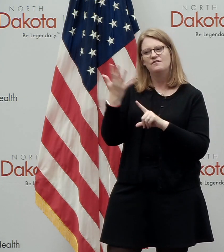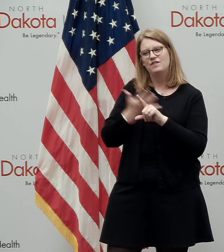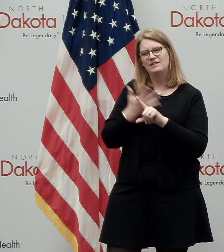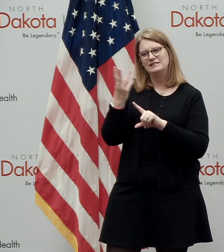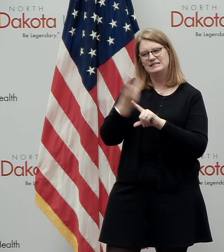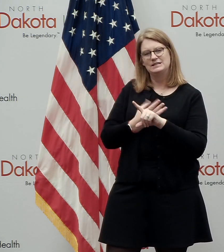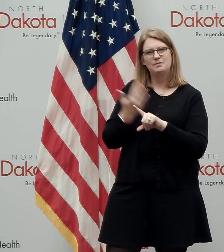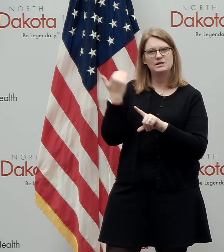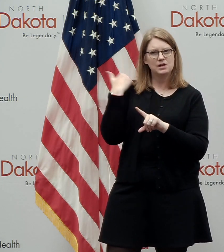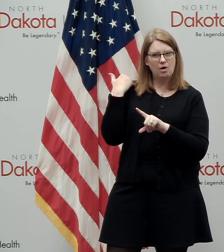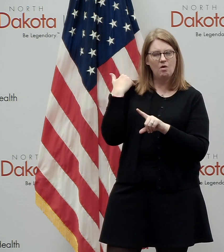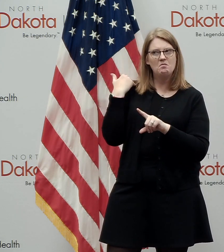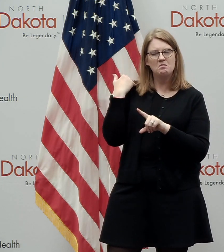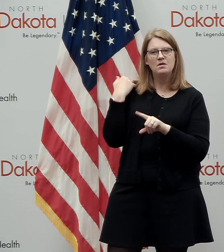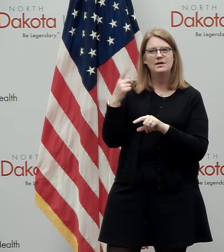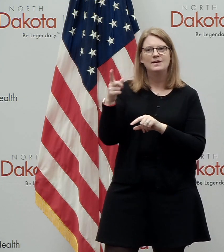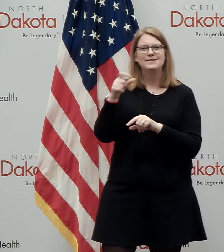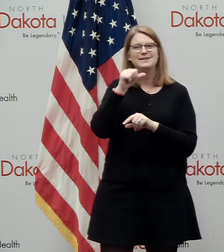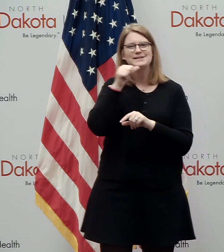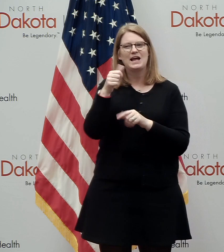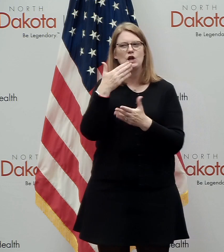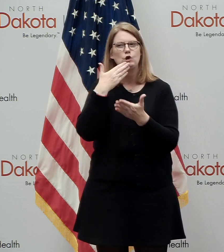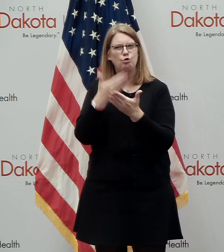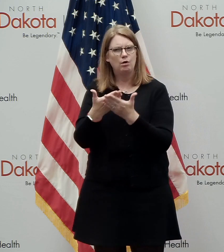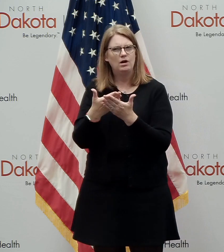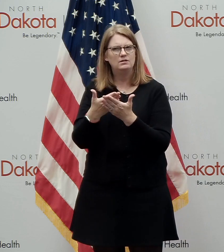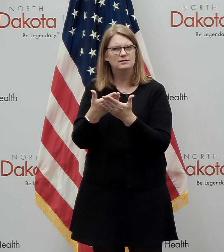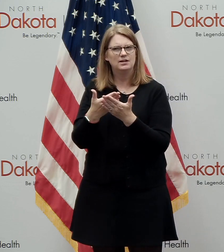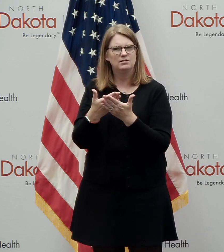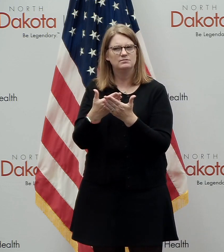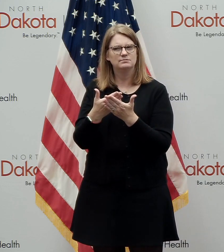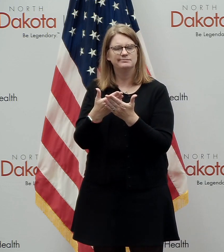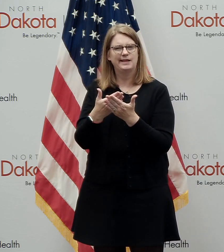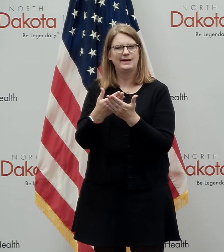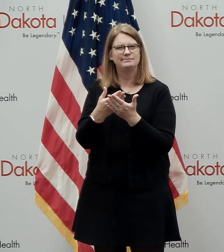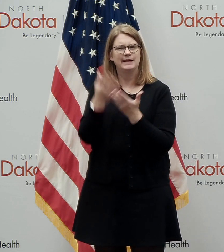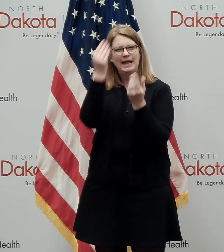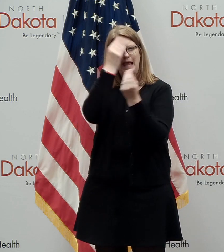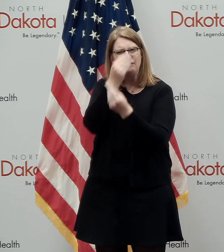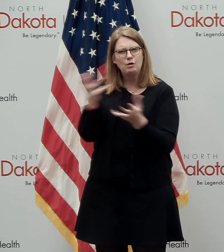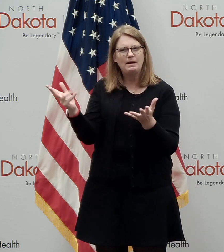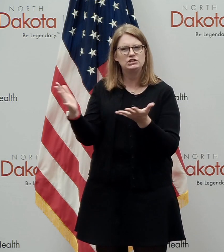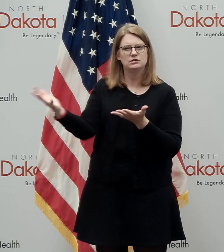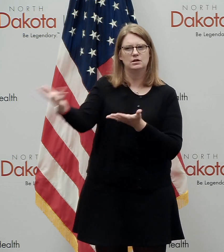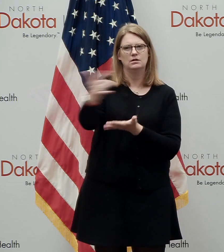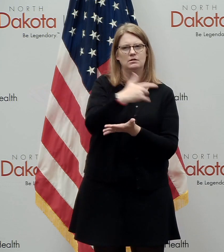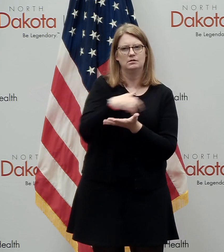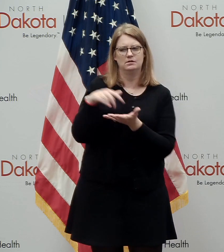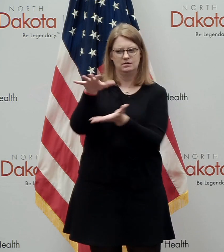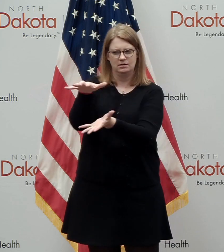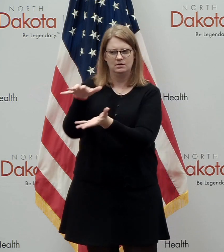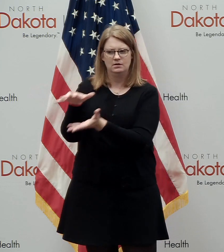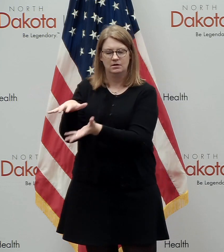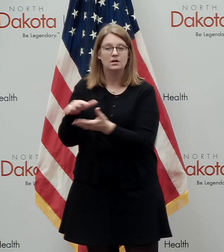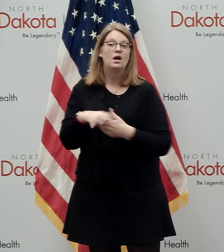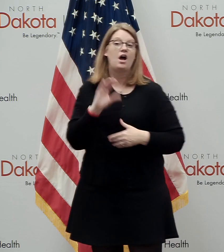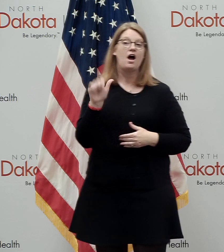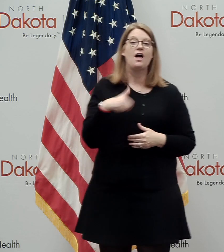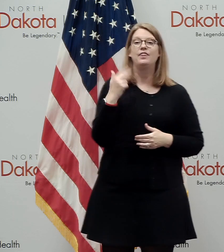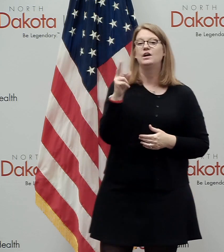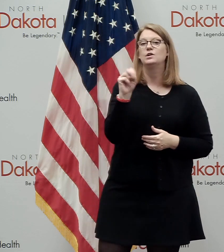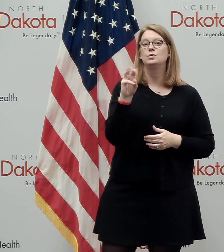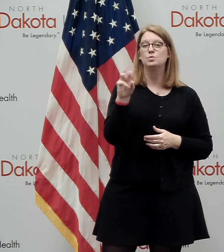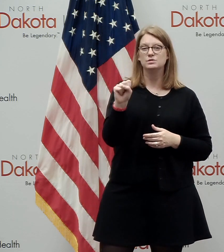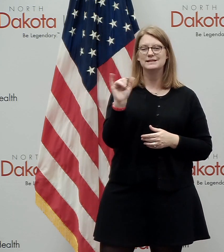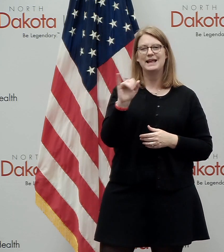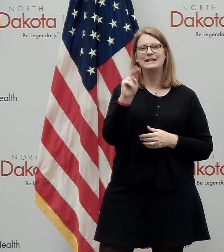was that there wasn't a good repository for data from one single source. Other news outlets, including the